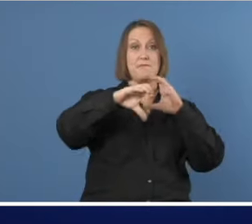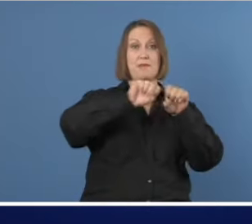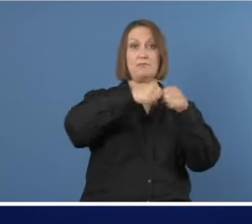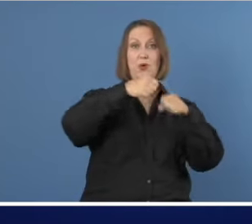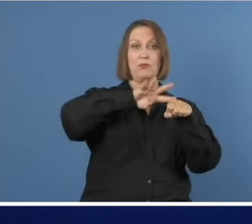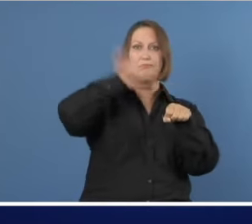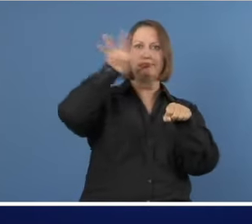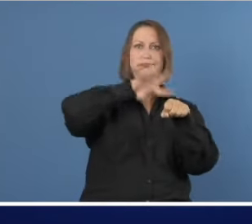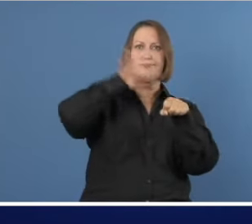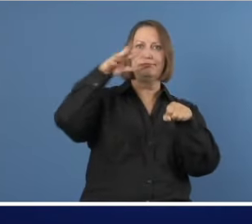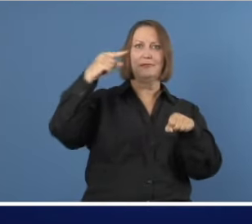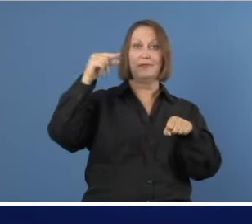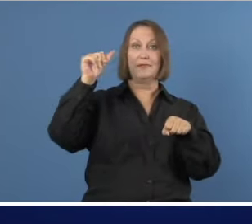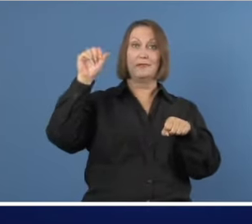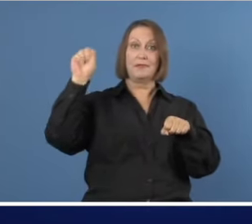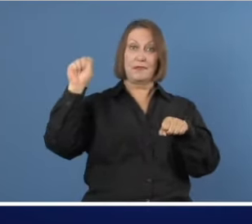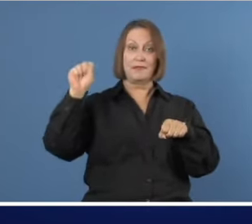gas leaks,